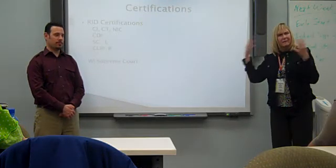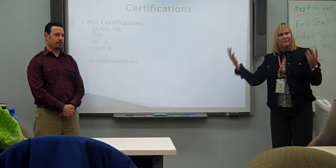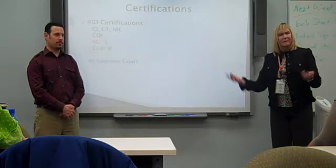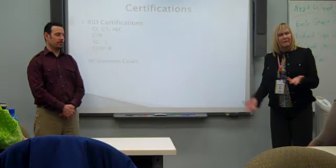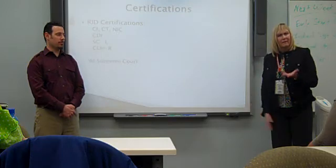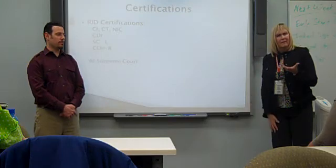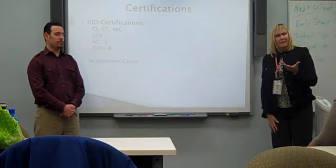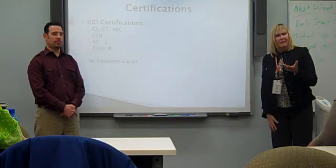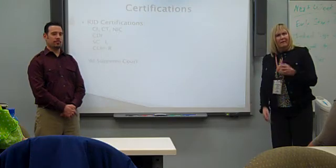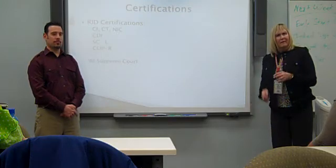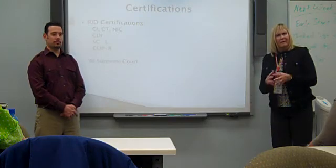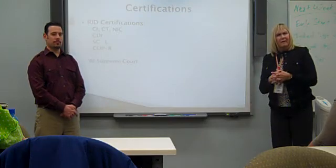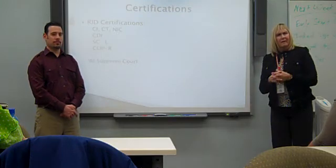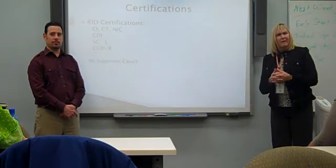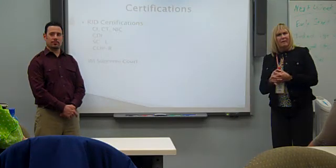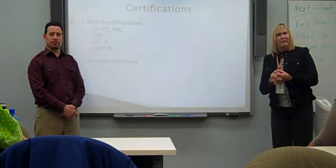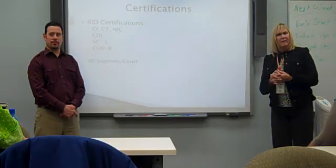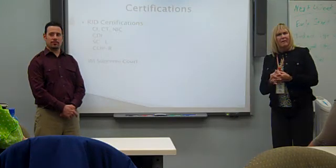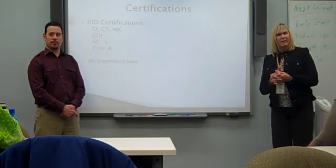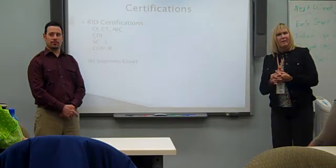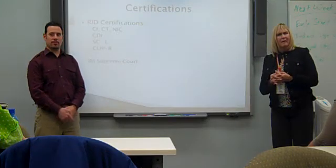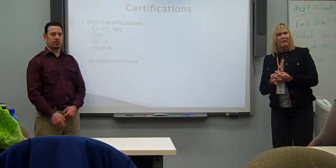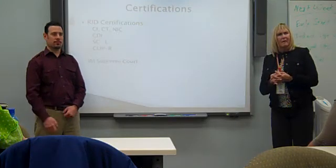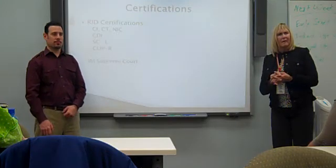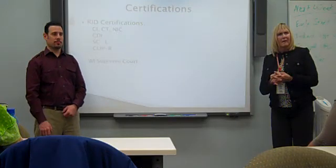What happens with that?